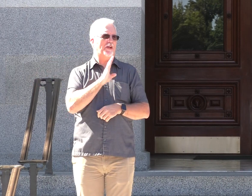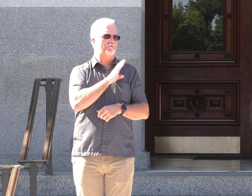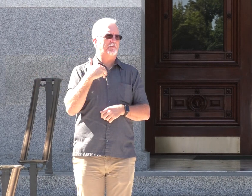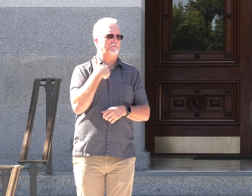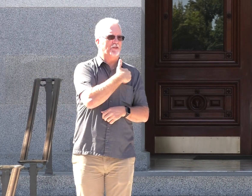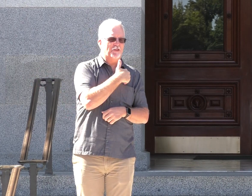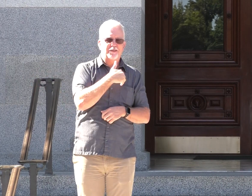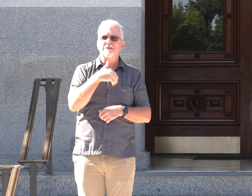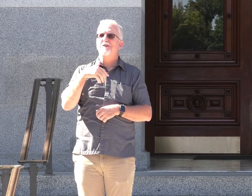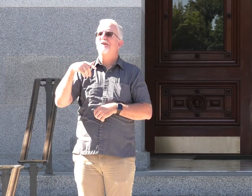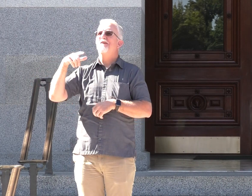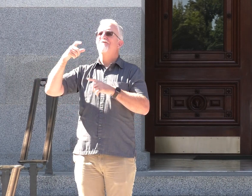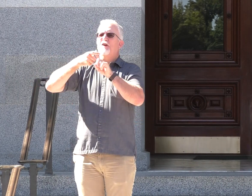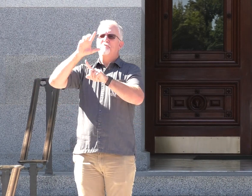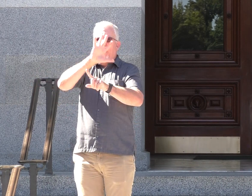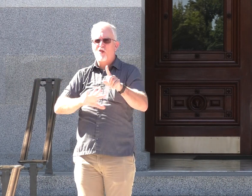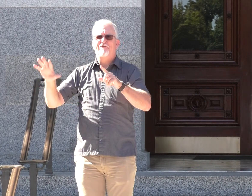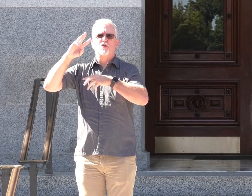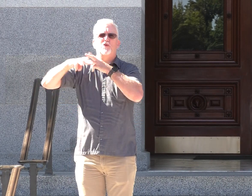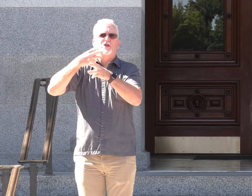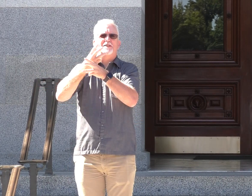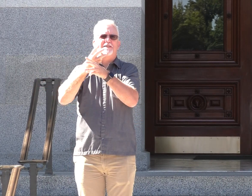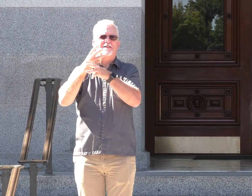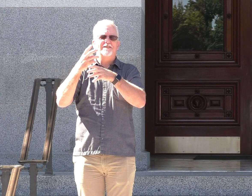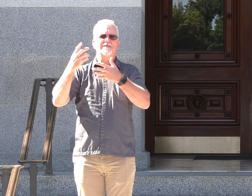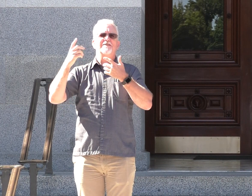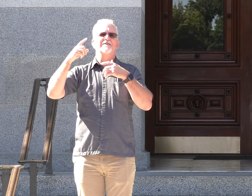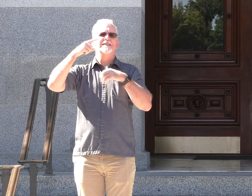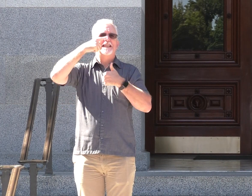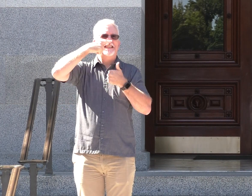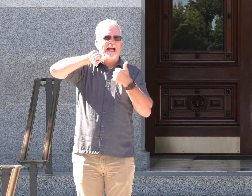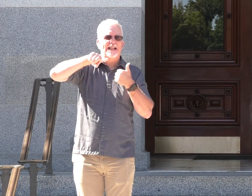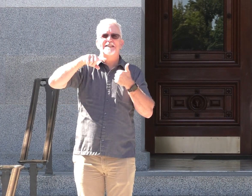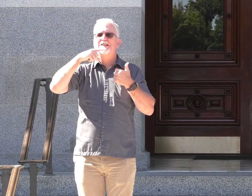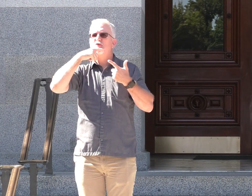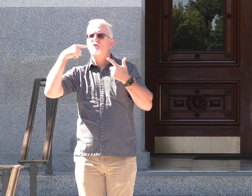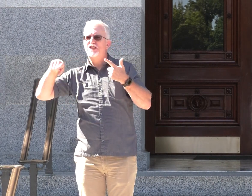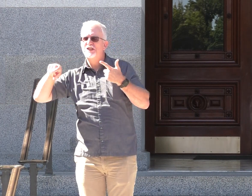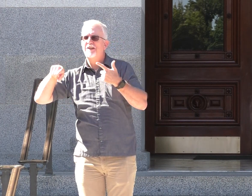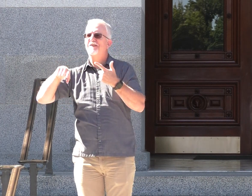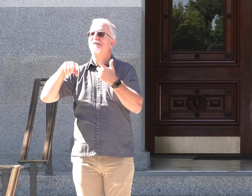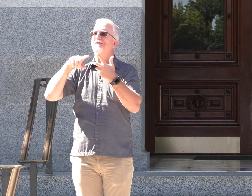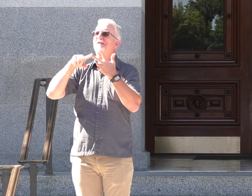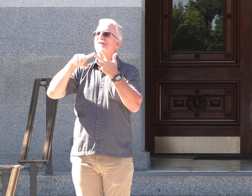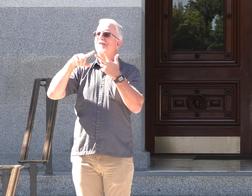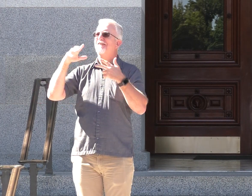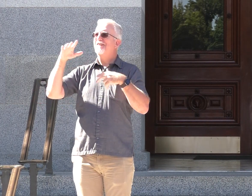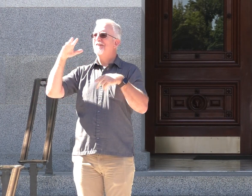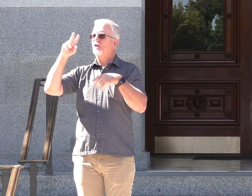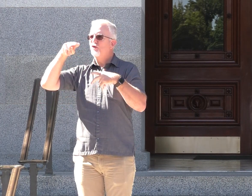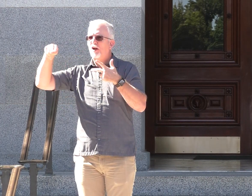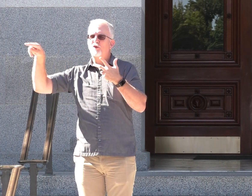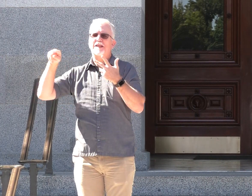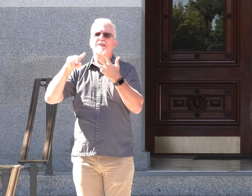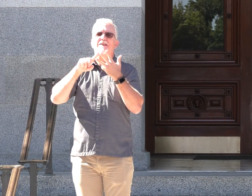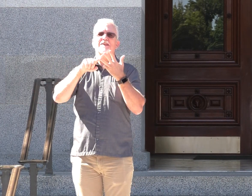We handle 11 board members that come from all over the world: Thailand, Russia,